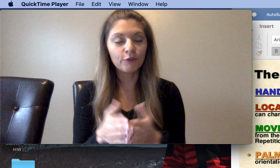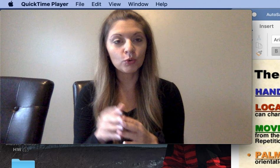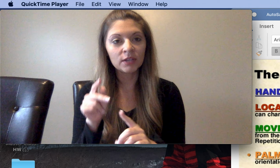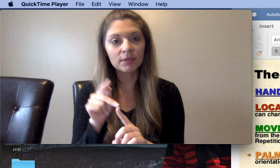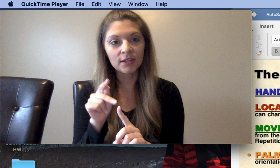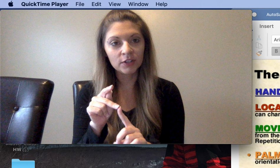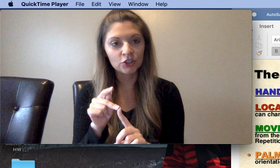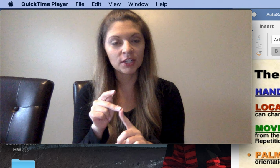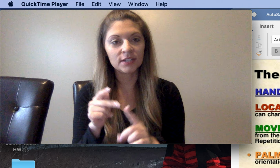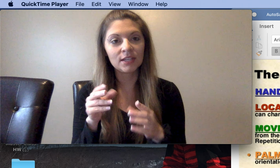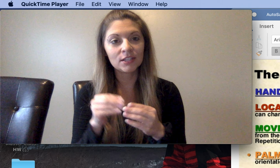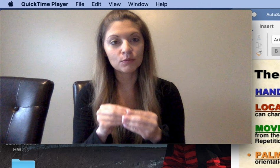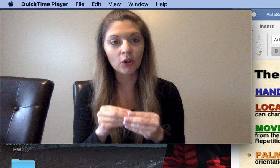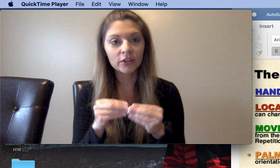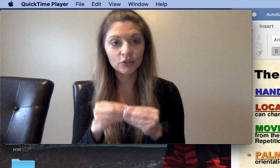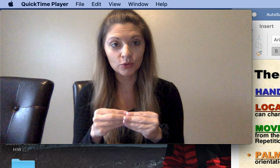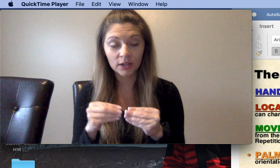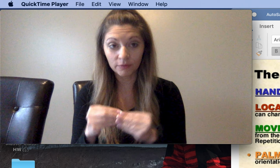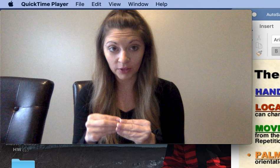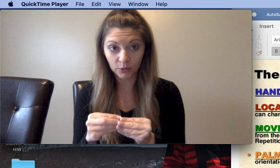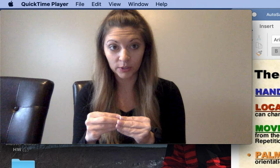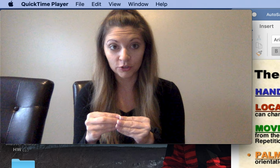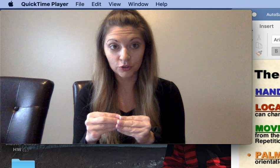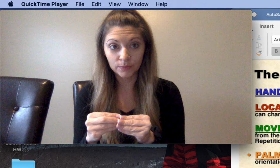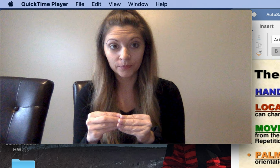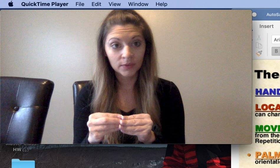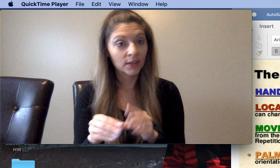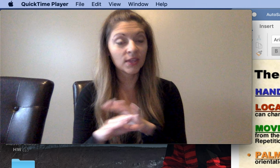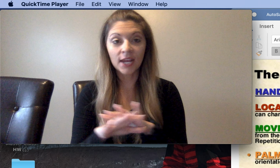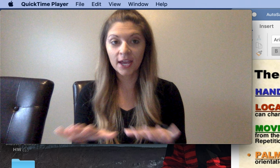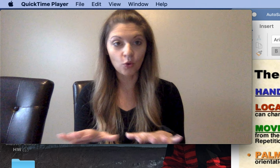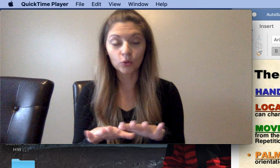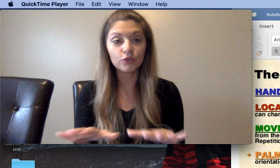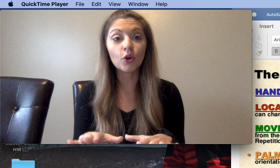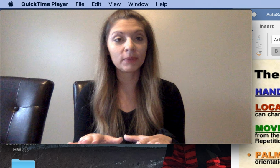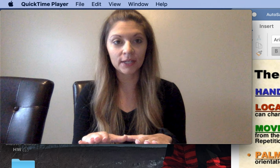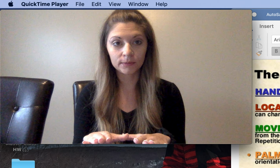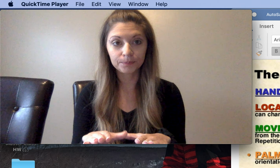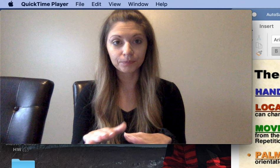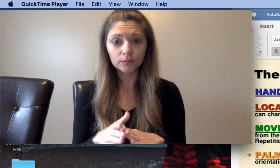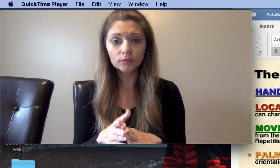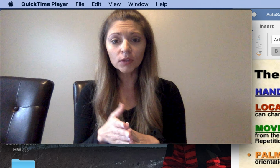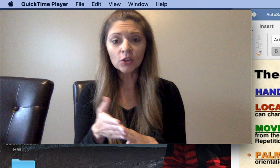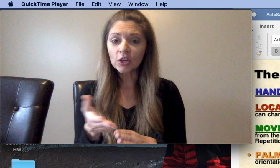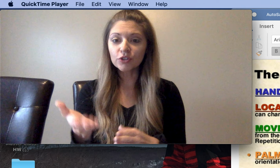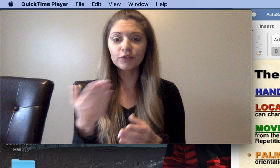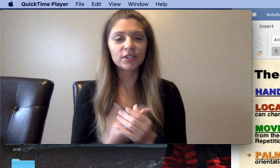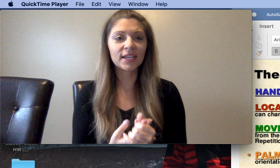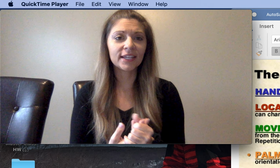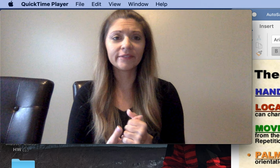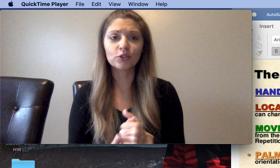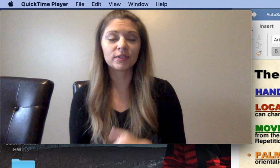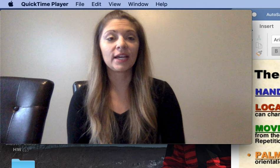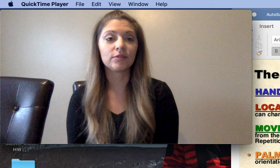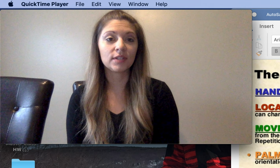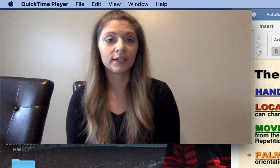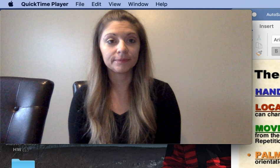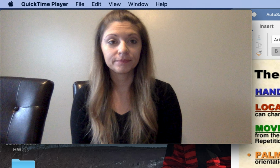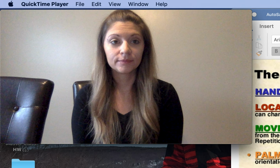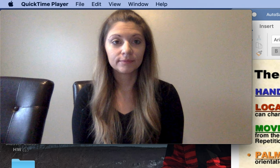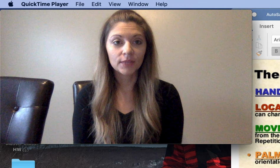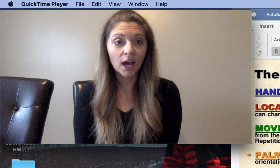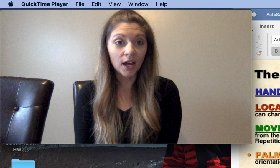A phoneme, the definition, is the smallest unit of language that holds no meaning. So if you just take individual sounds